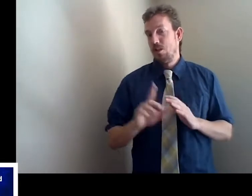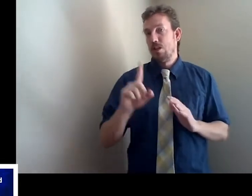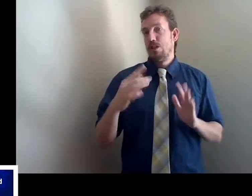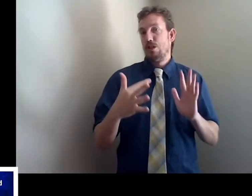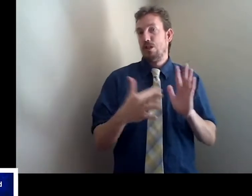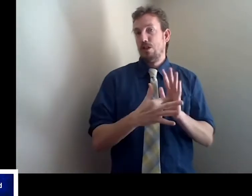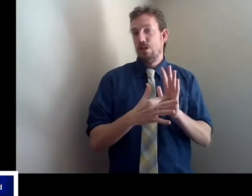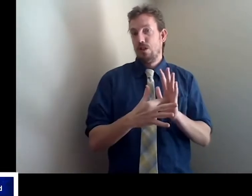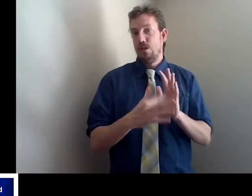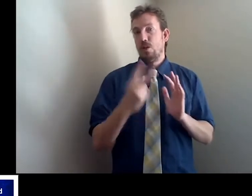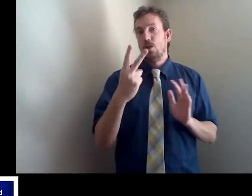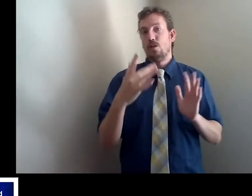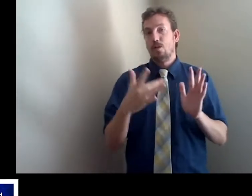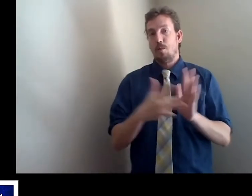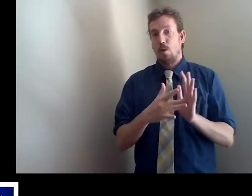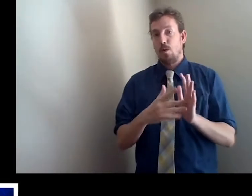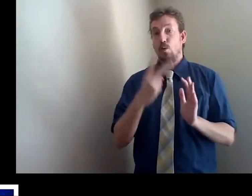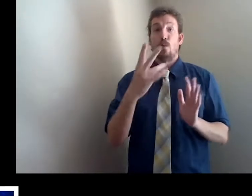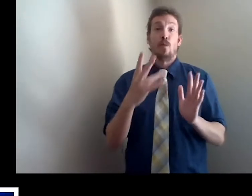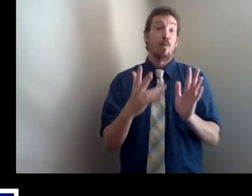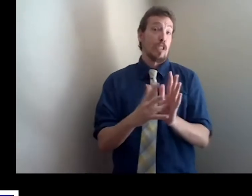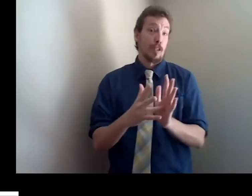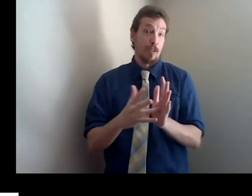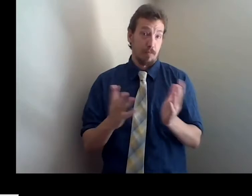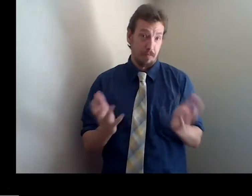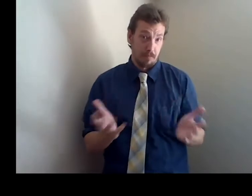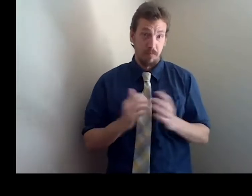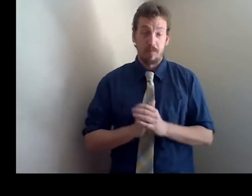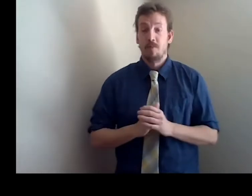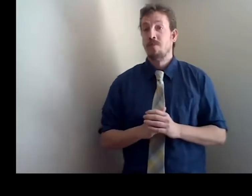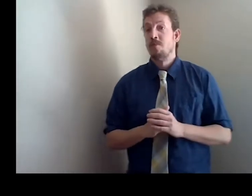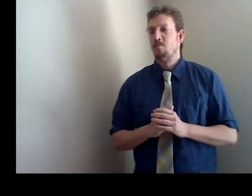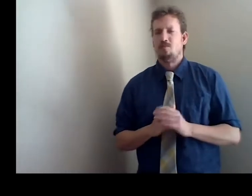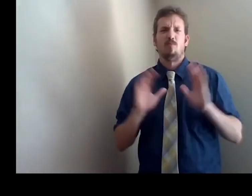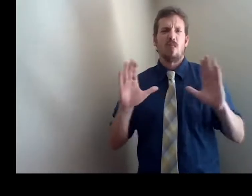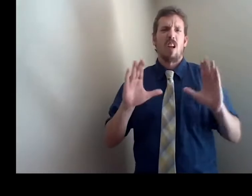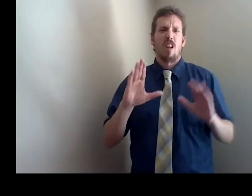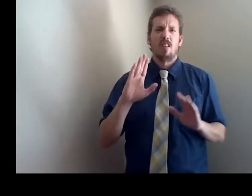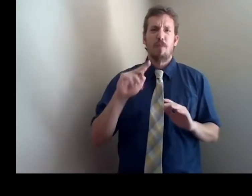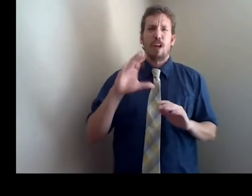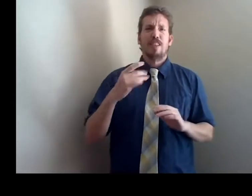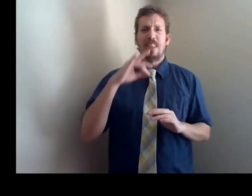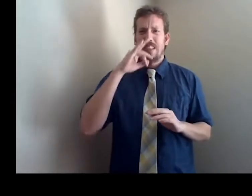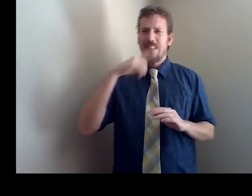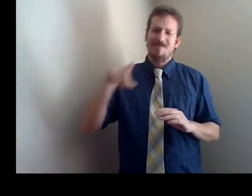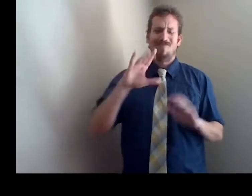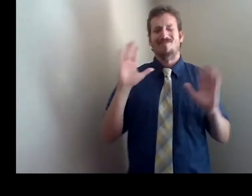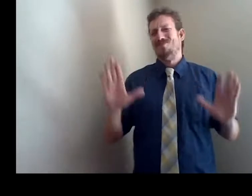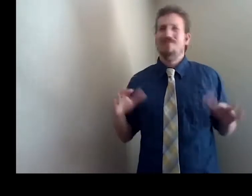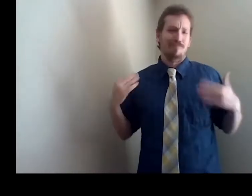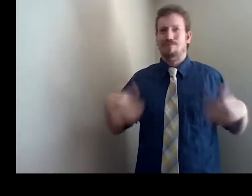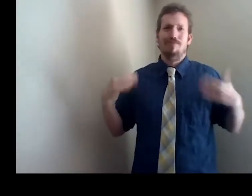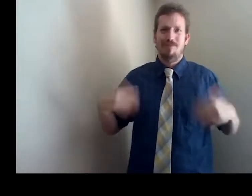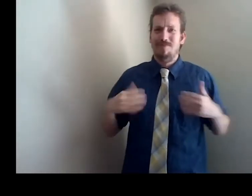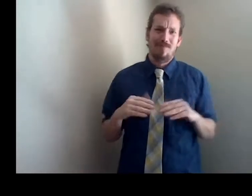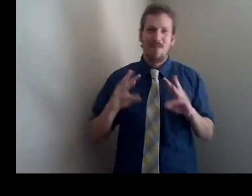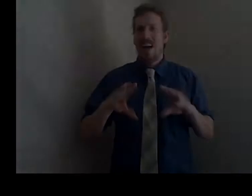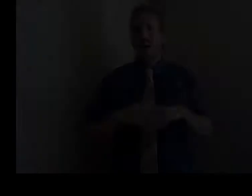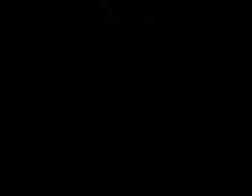team. We had 2 seniors, 1 junior, 2 sophomores, and 2